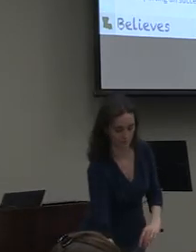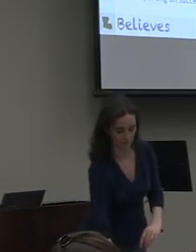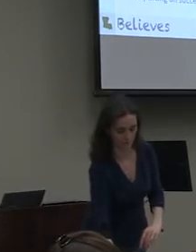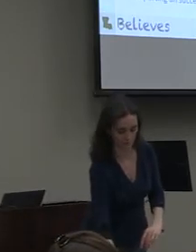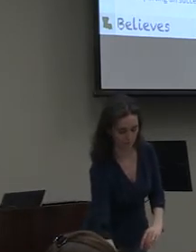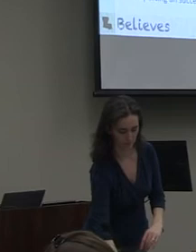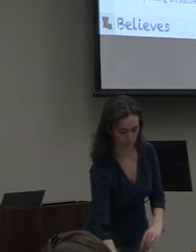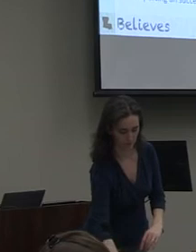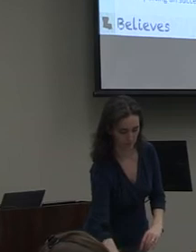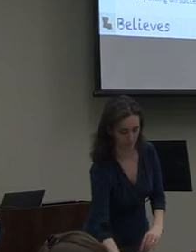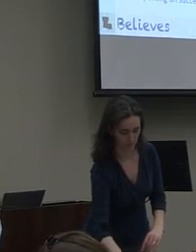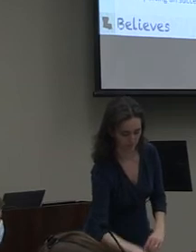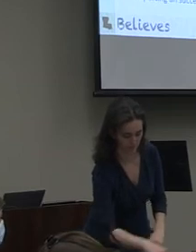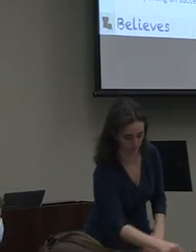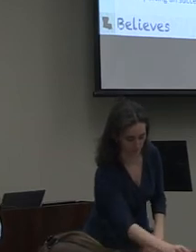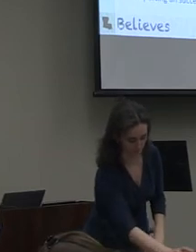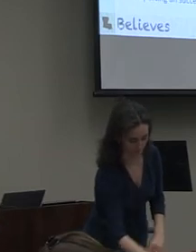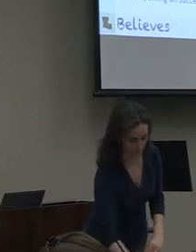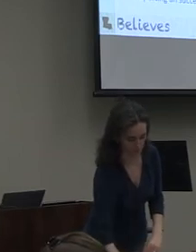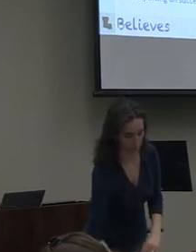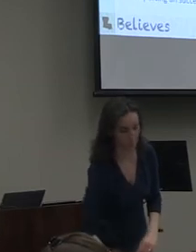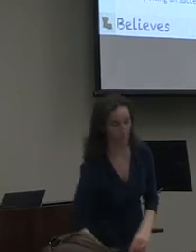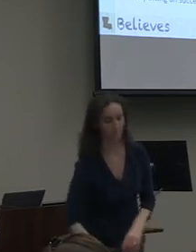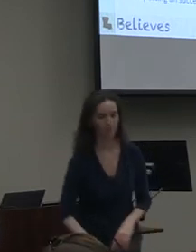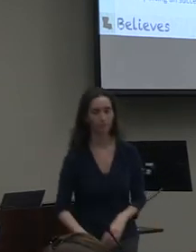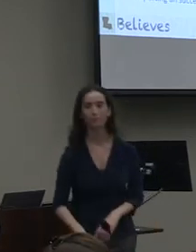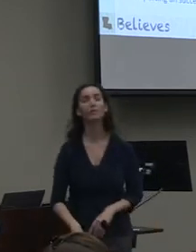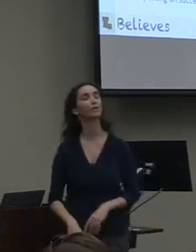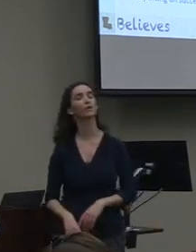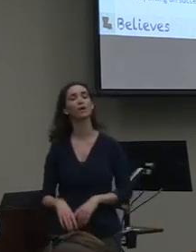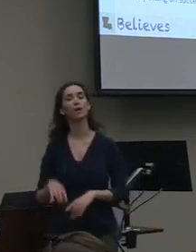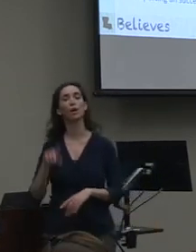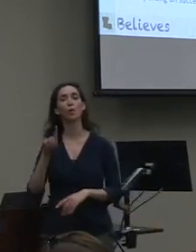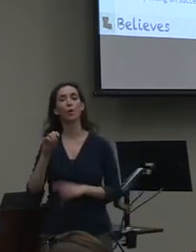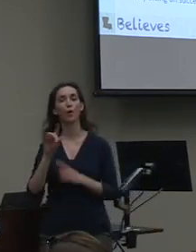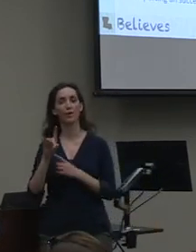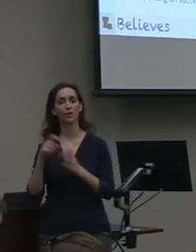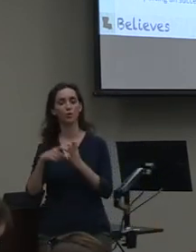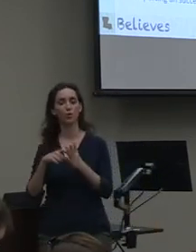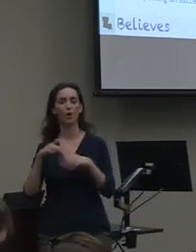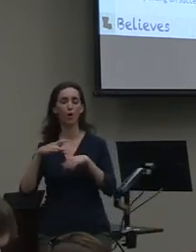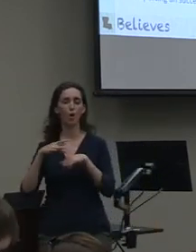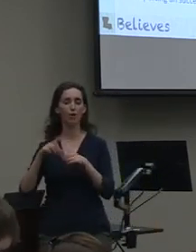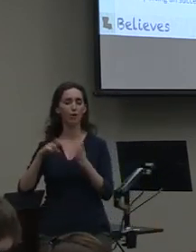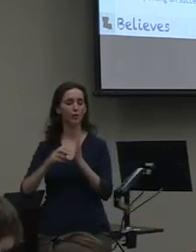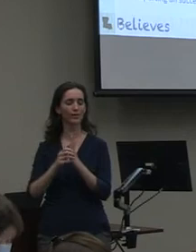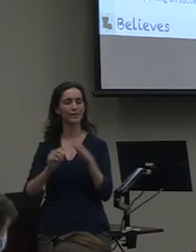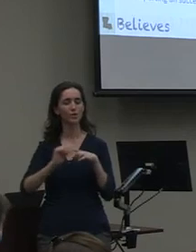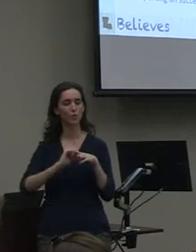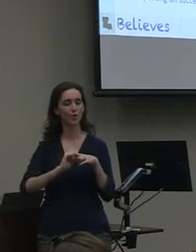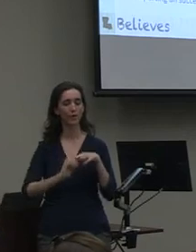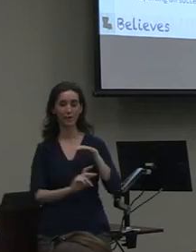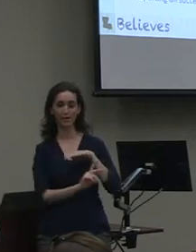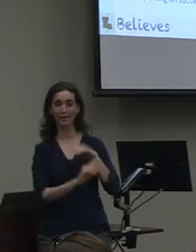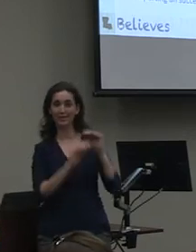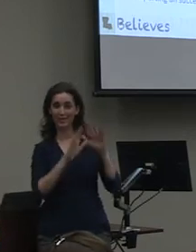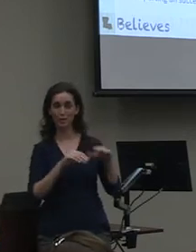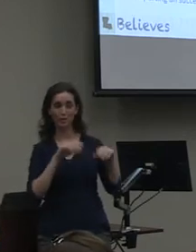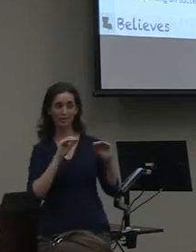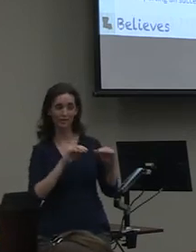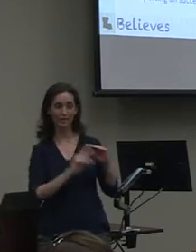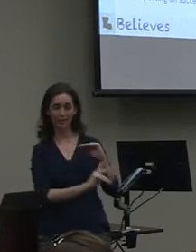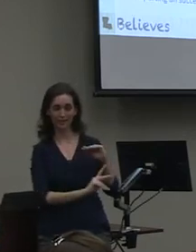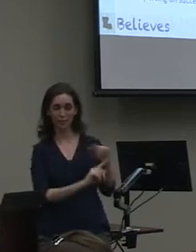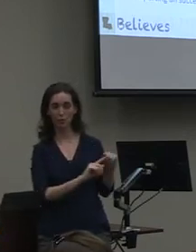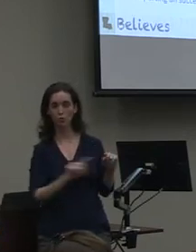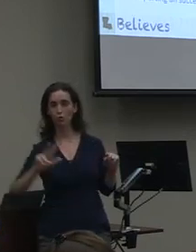Act 108 requires early literacy training for kindergarten through third grade teachers